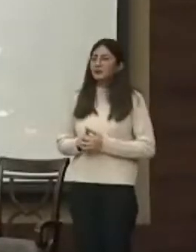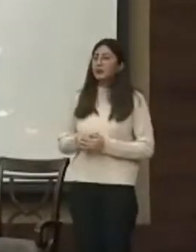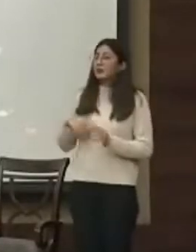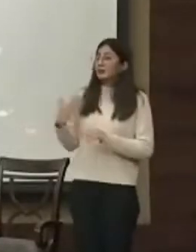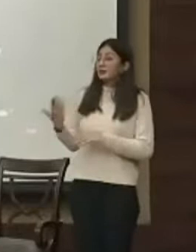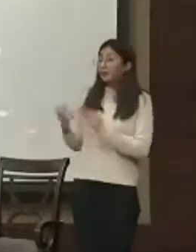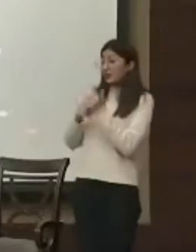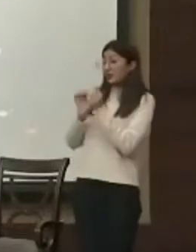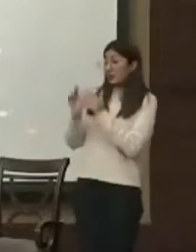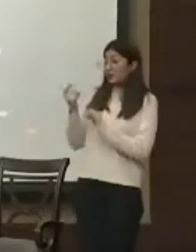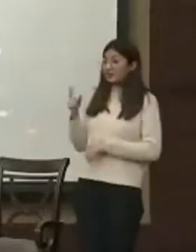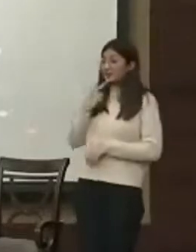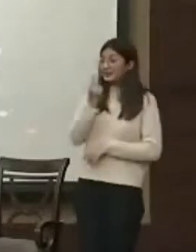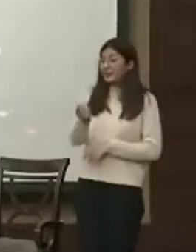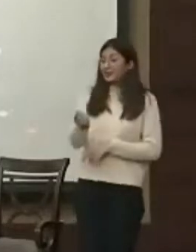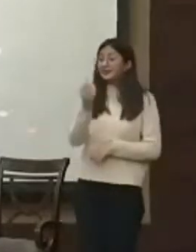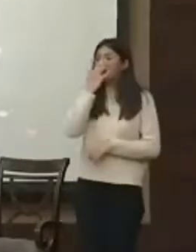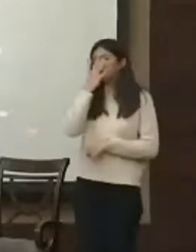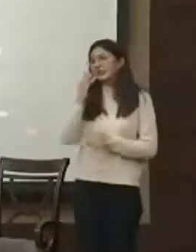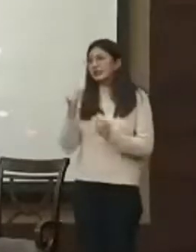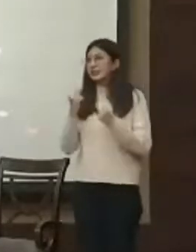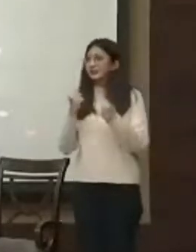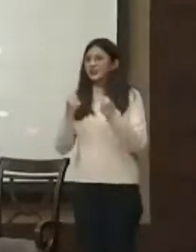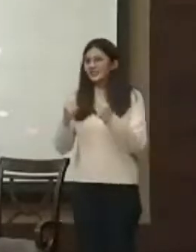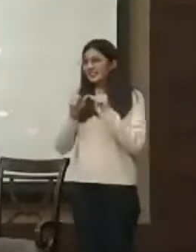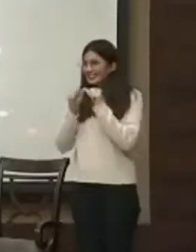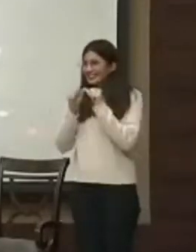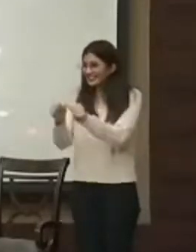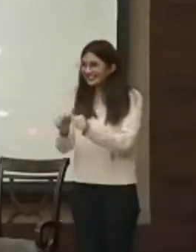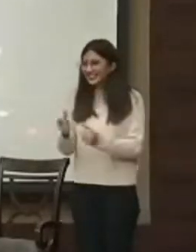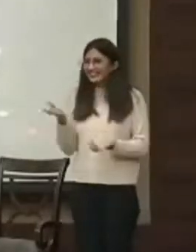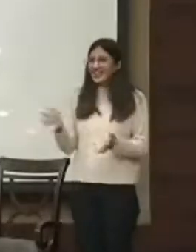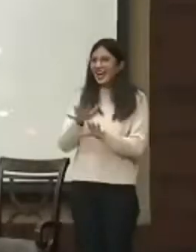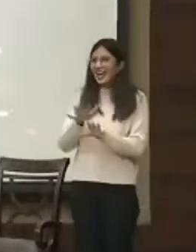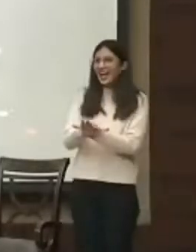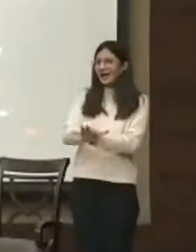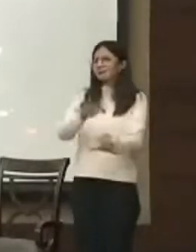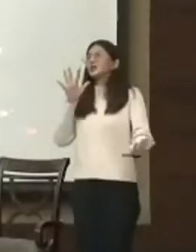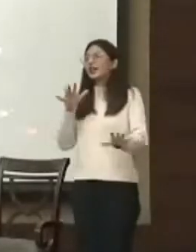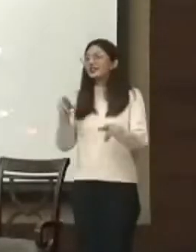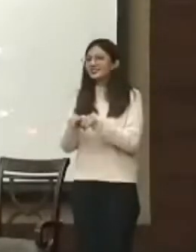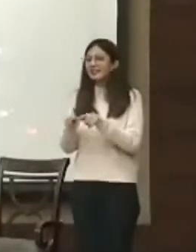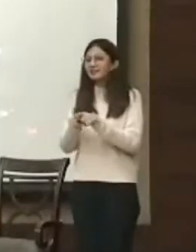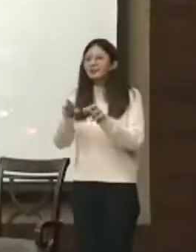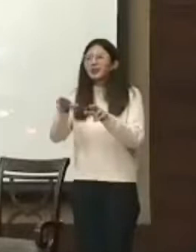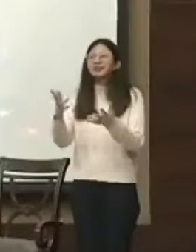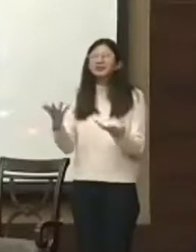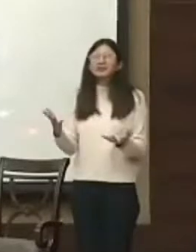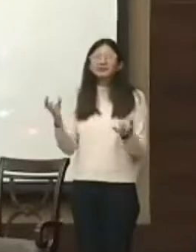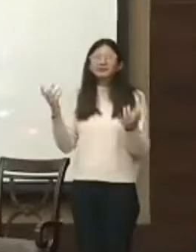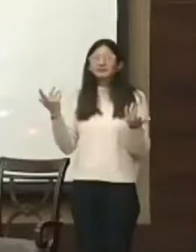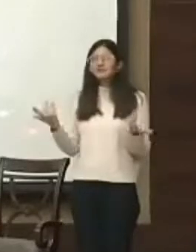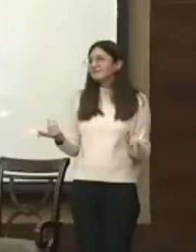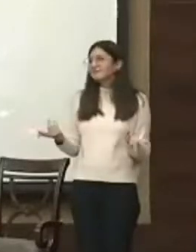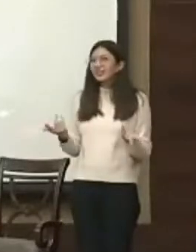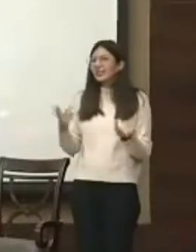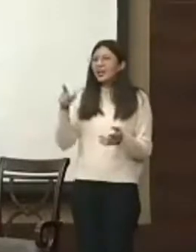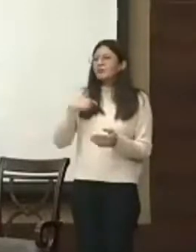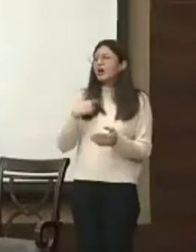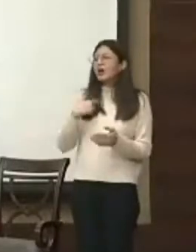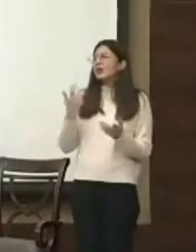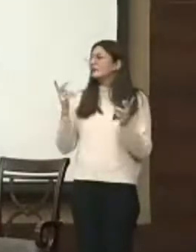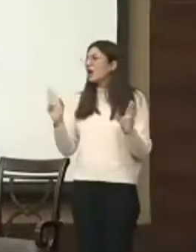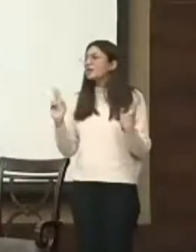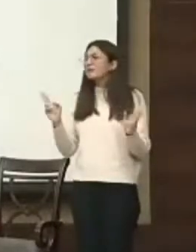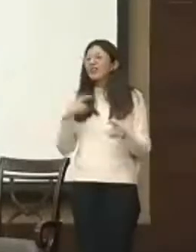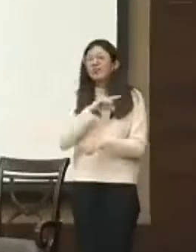hard to answer that at that level of abstraction. I don't think I can say anything more than the normal watchwords which